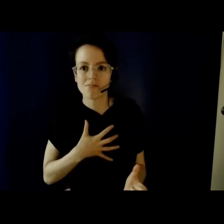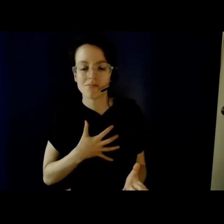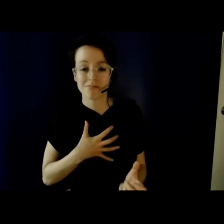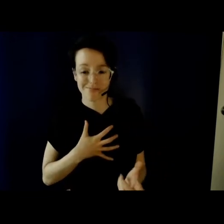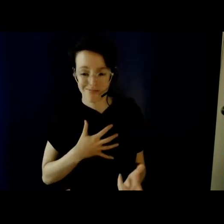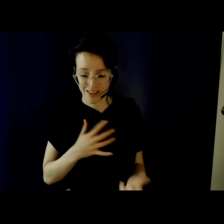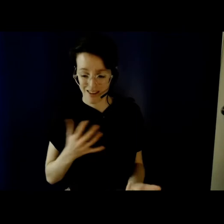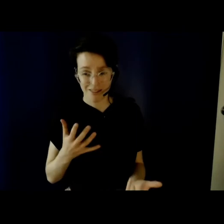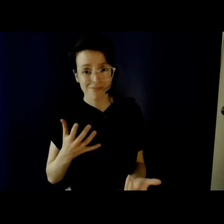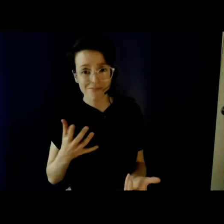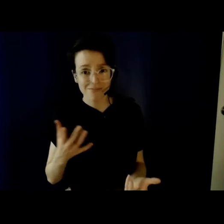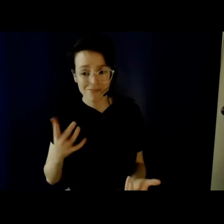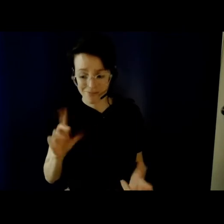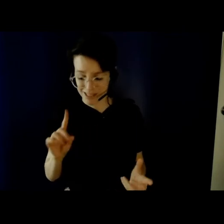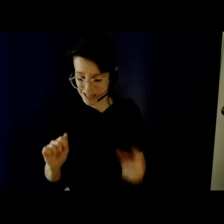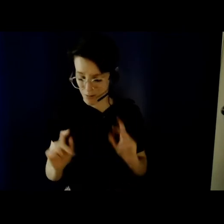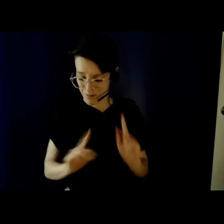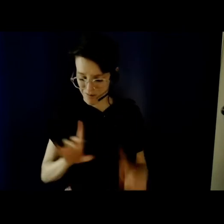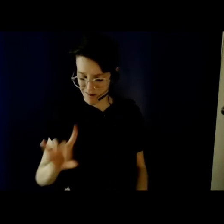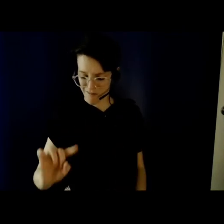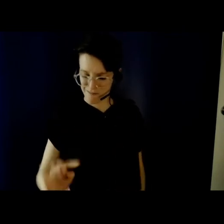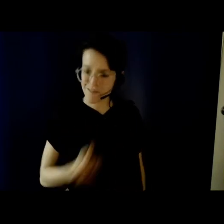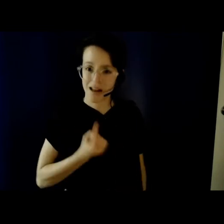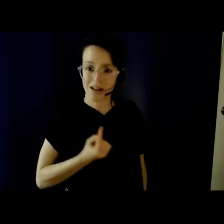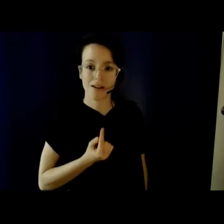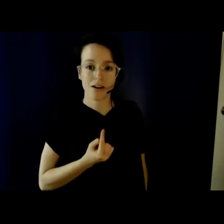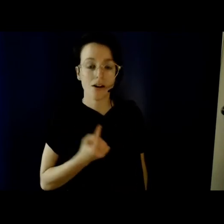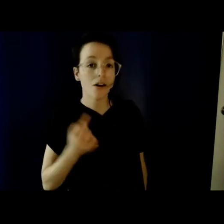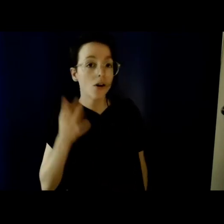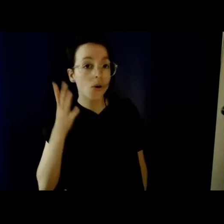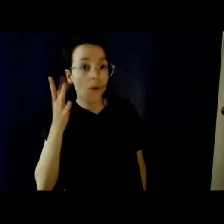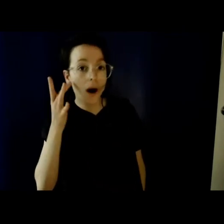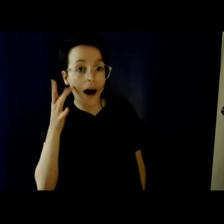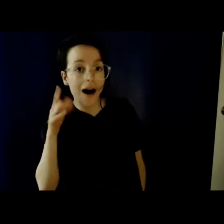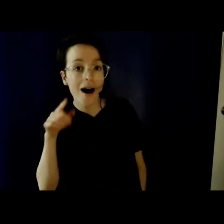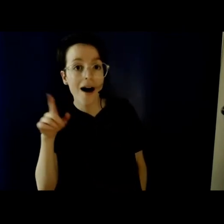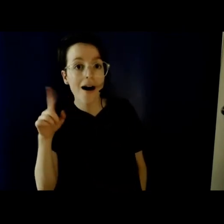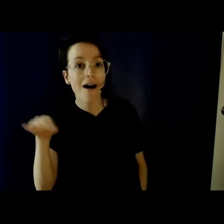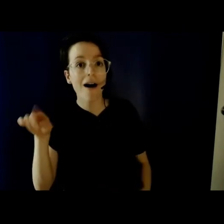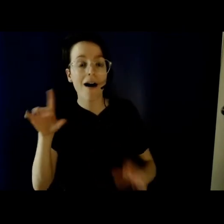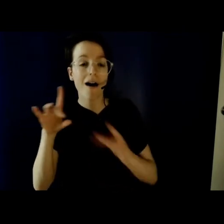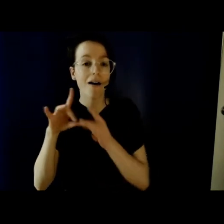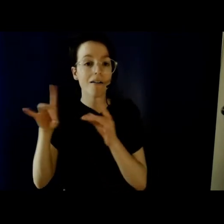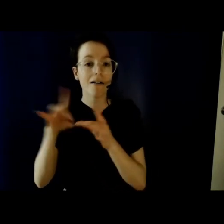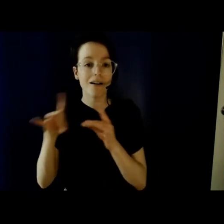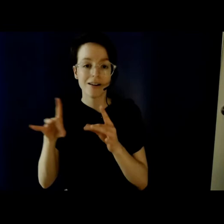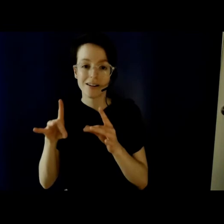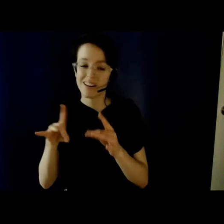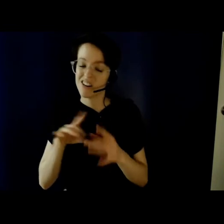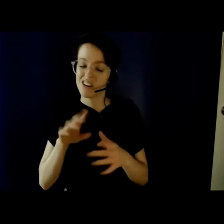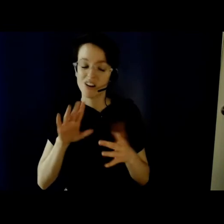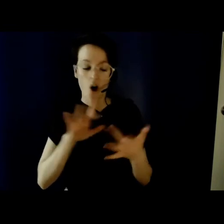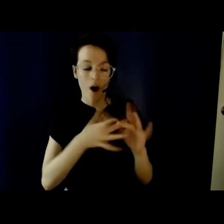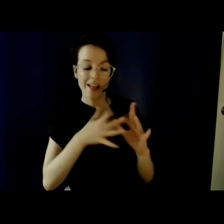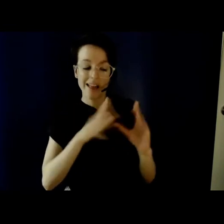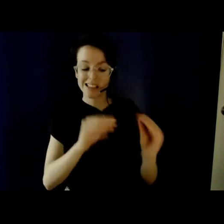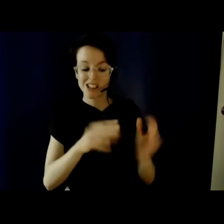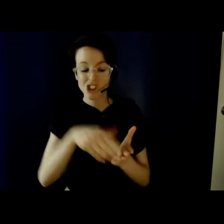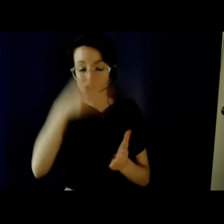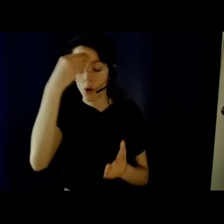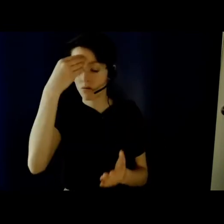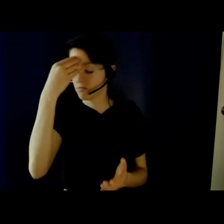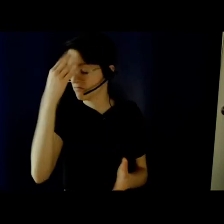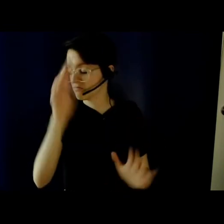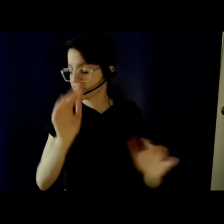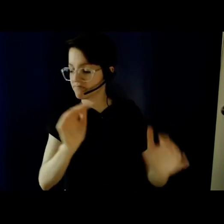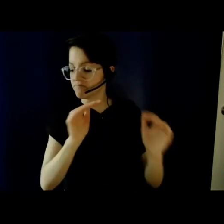people, frankly, that the rationale being given is that remote teaching and learning is inherently inferior across the board when, for so many of